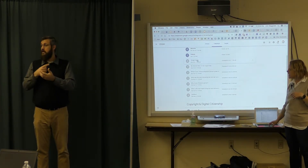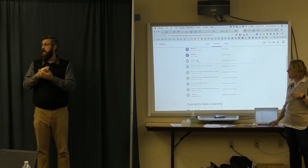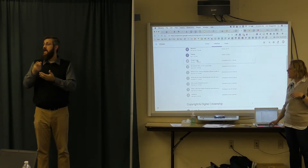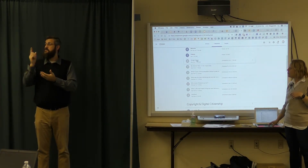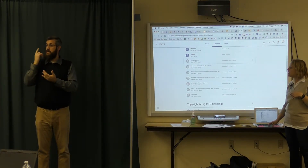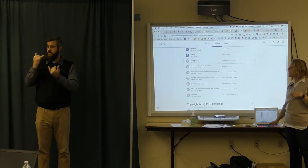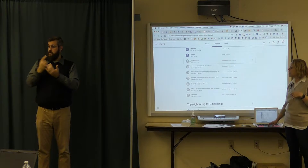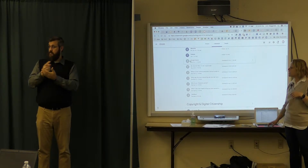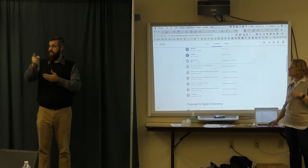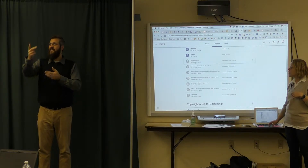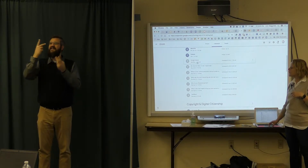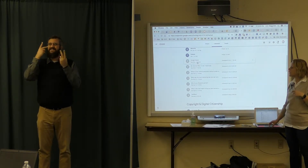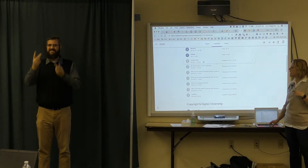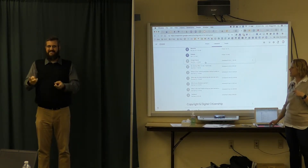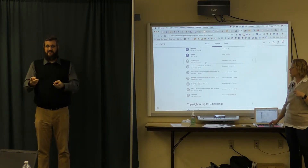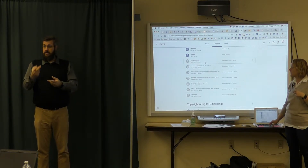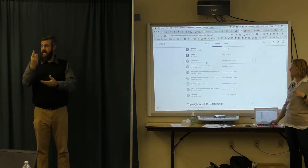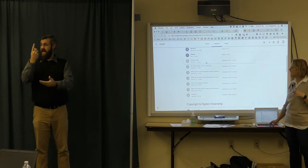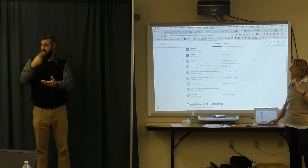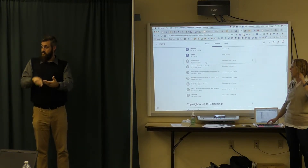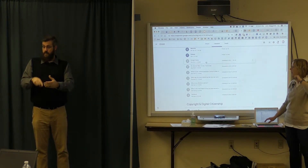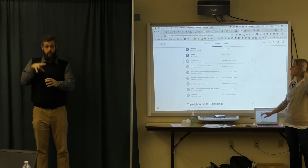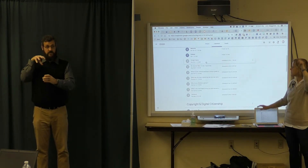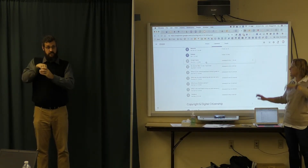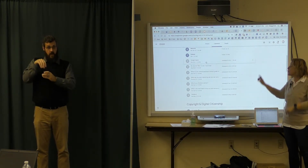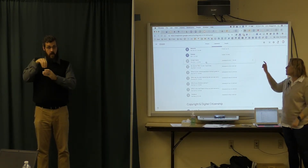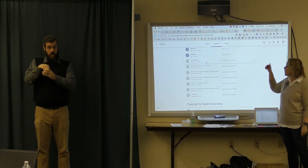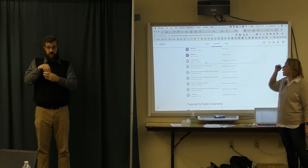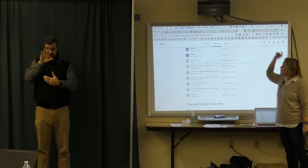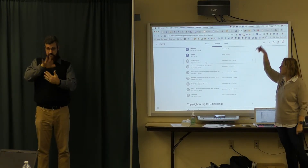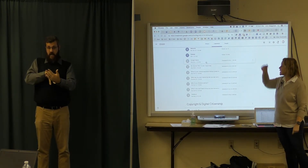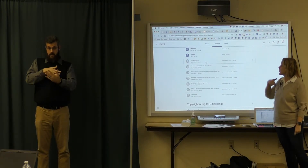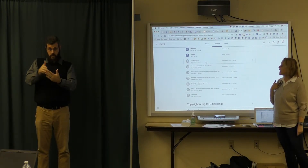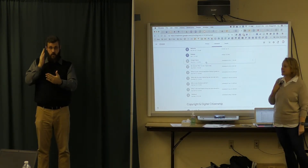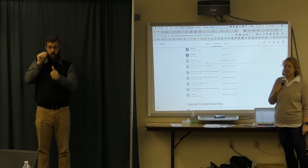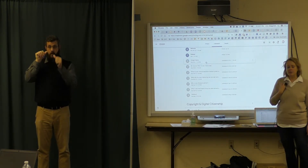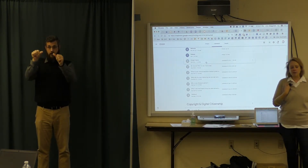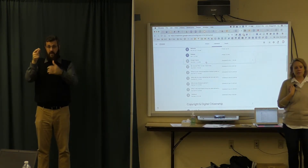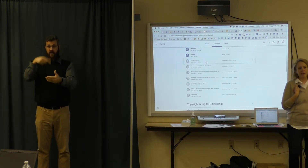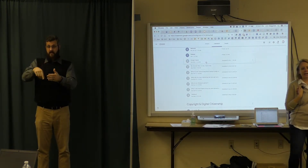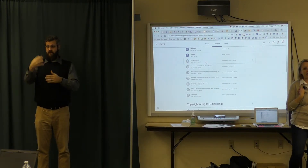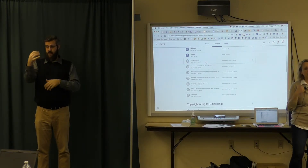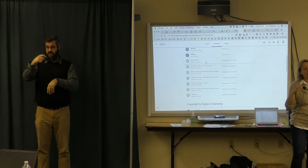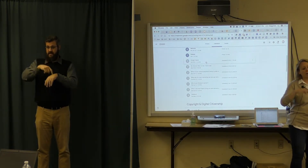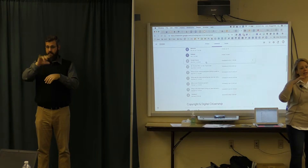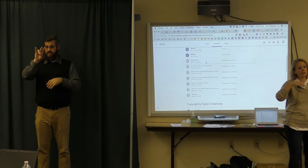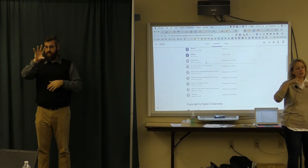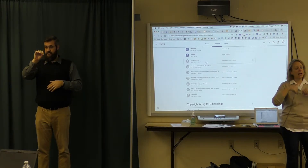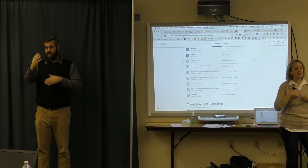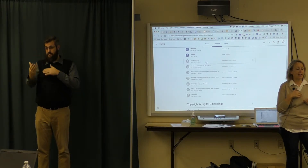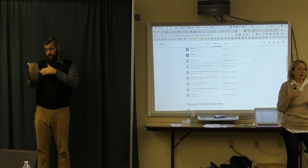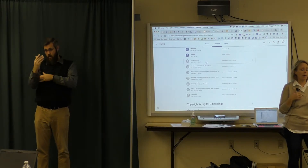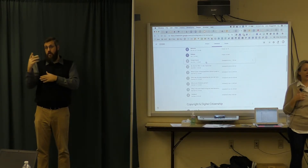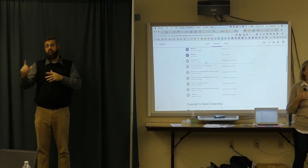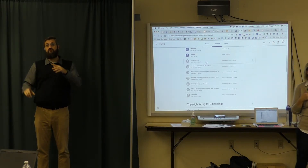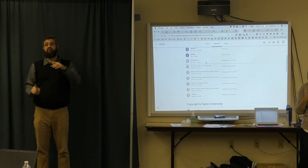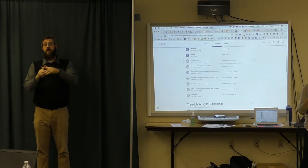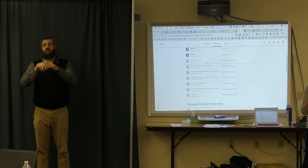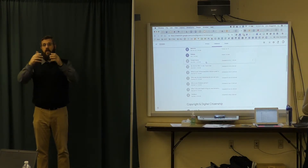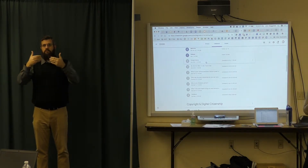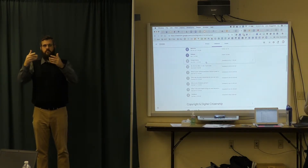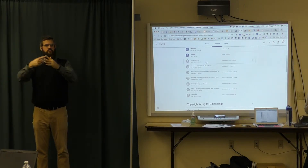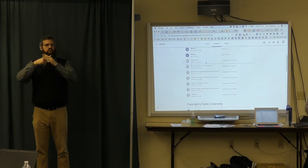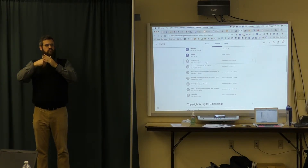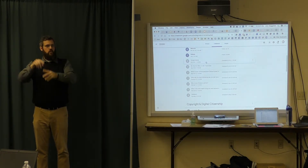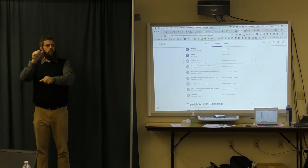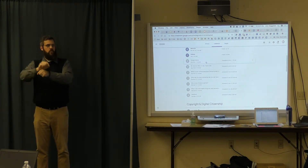can see, but like this one for next week, I have it scheduled to post next Friday at 7:50 a.m. so that when they get to class, they can go ahead and do it.